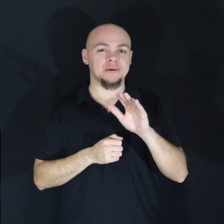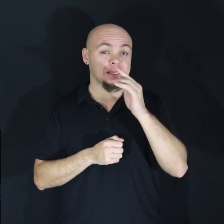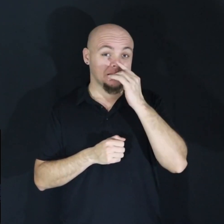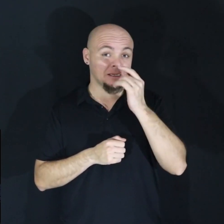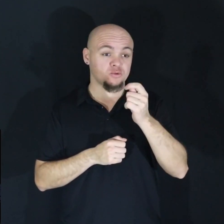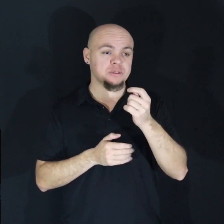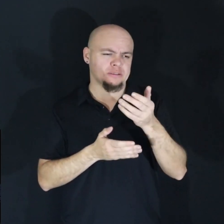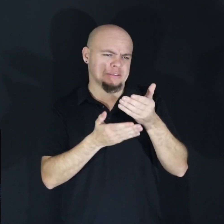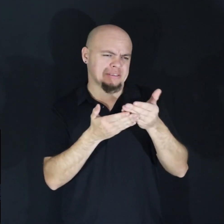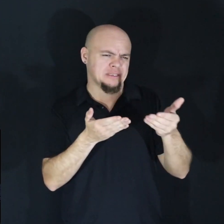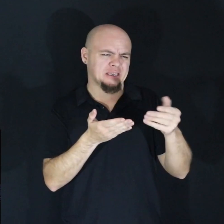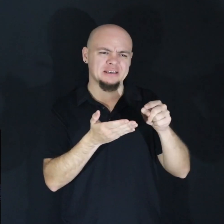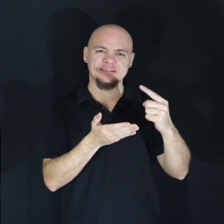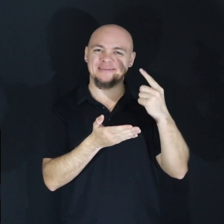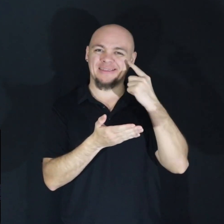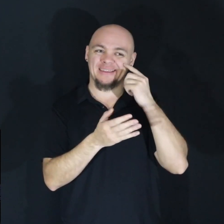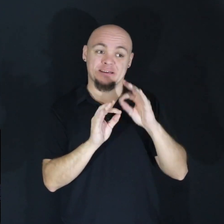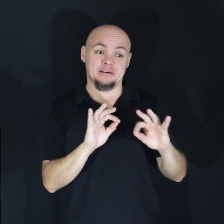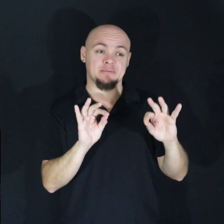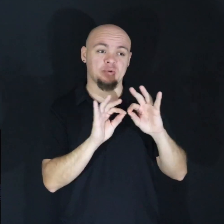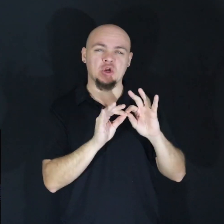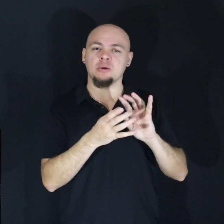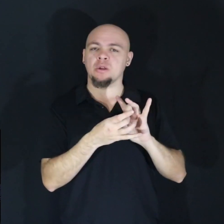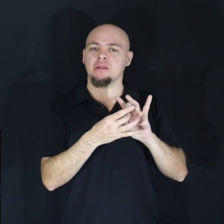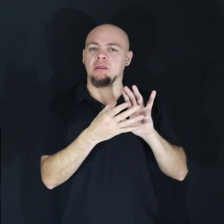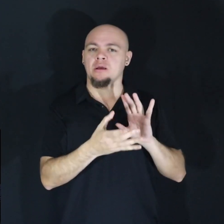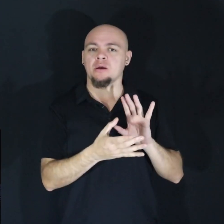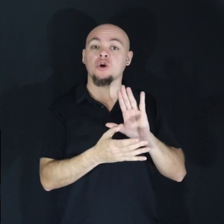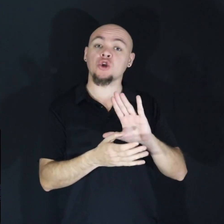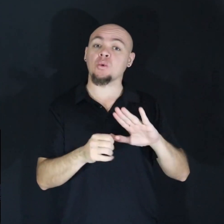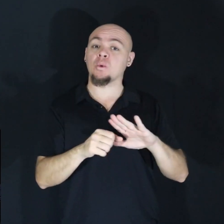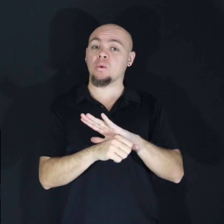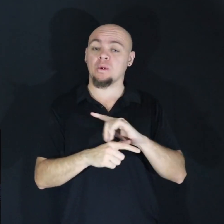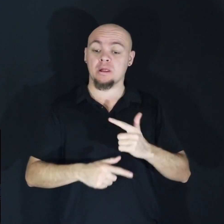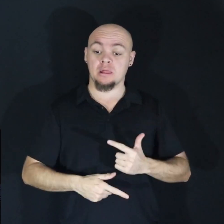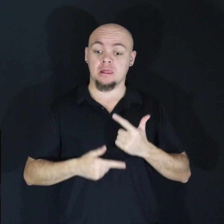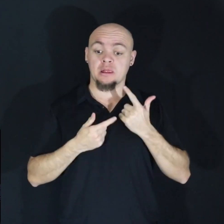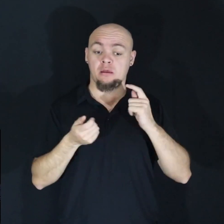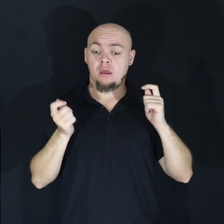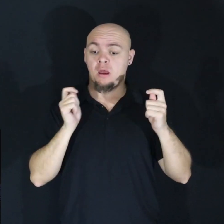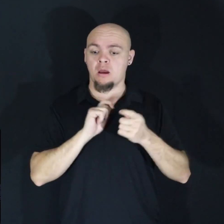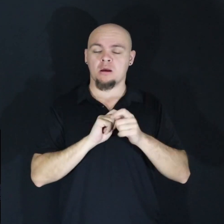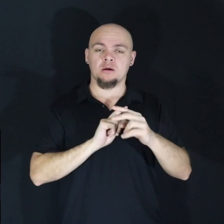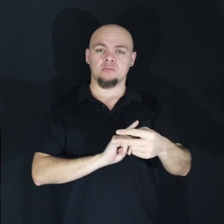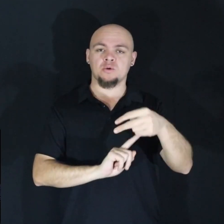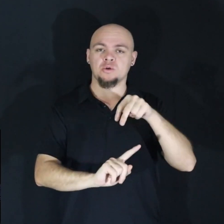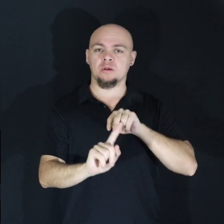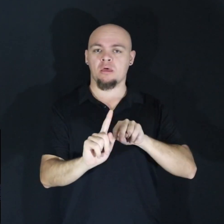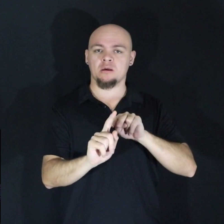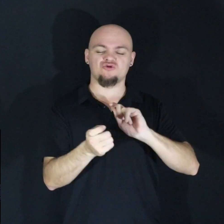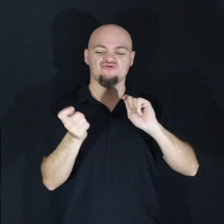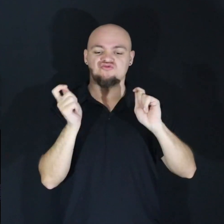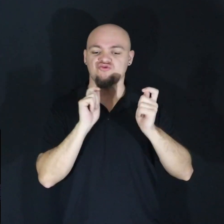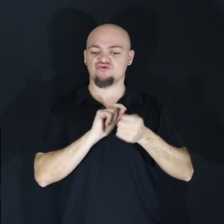go of things that were once really important to you, how your entire life re-evolves and your perspective